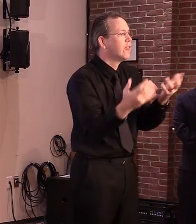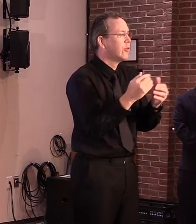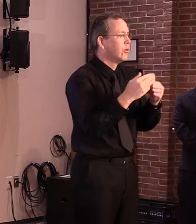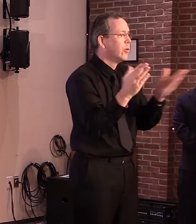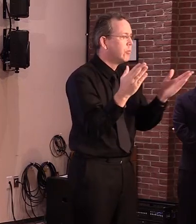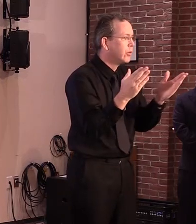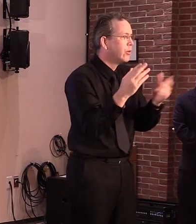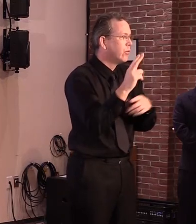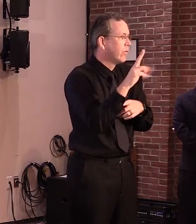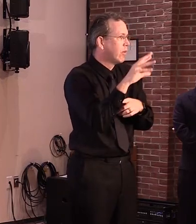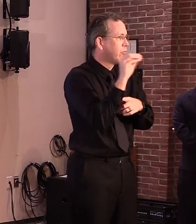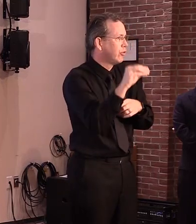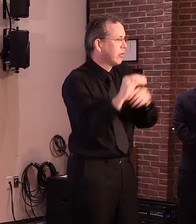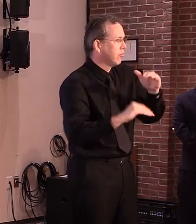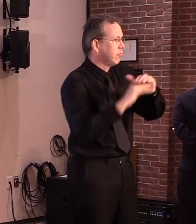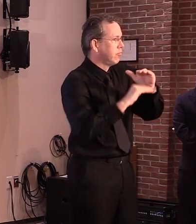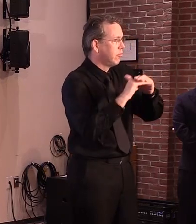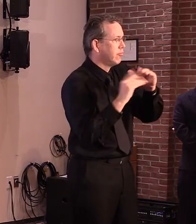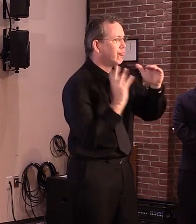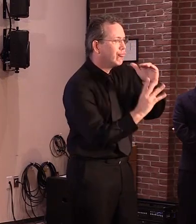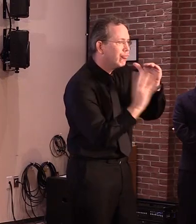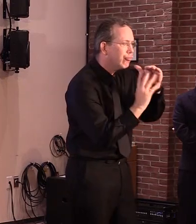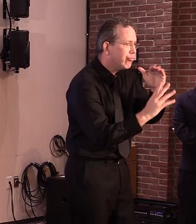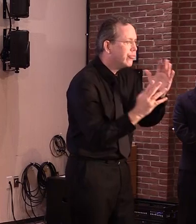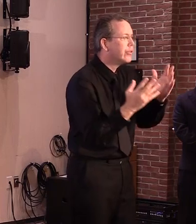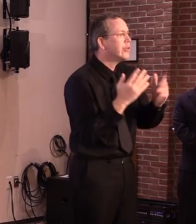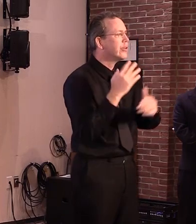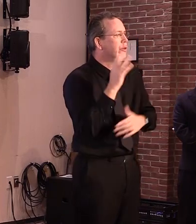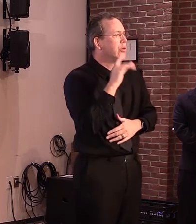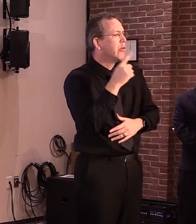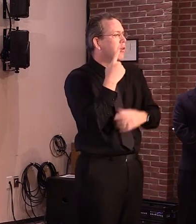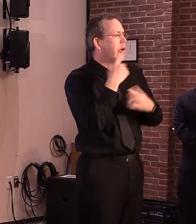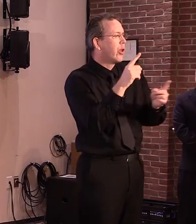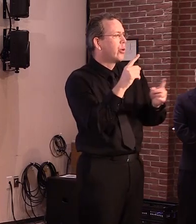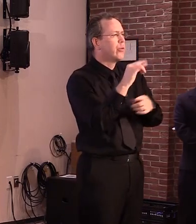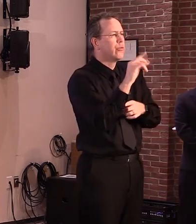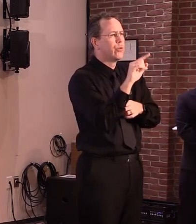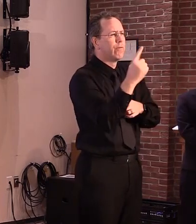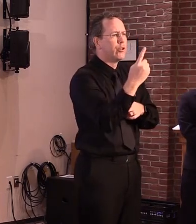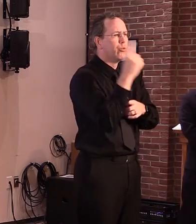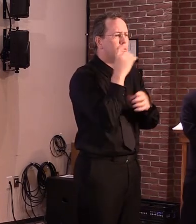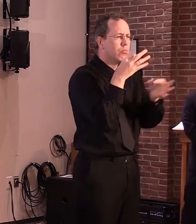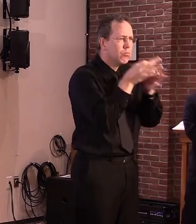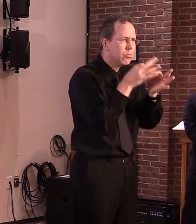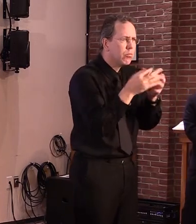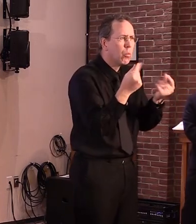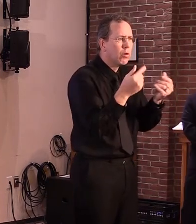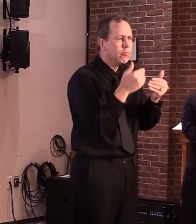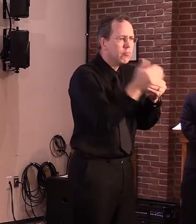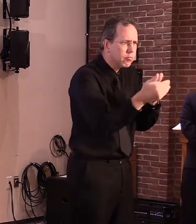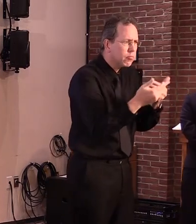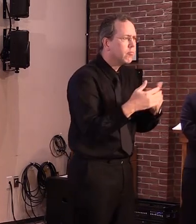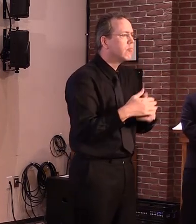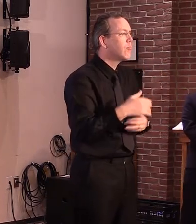by June 1. So then we can get on a path to all moving together in a very systematic